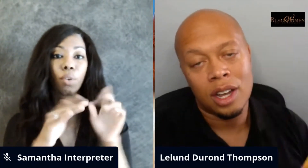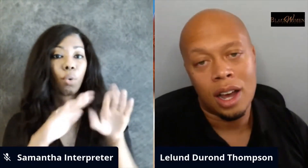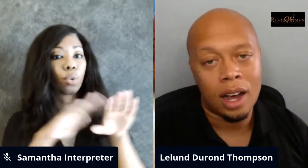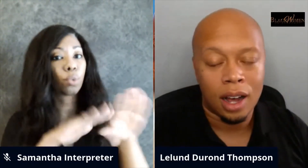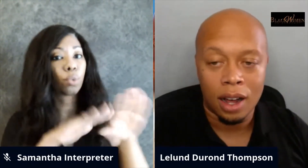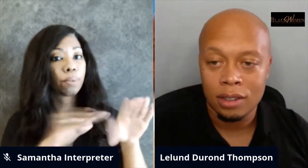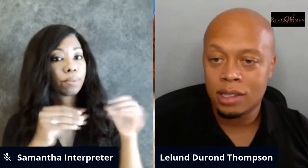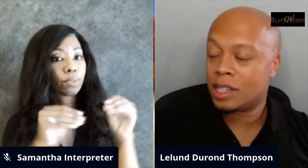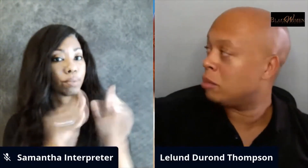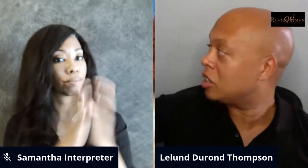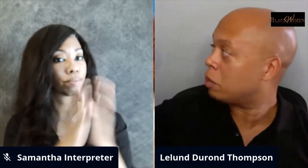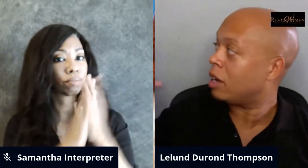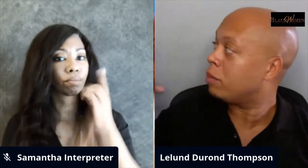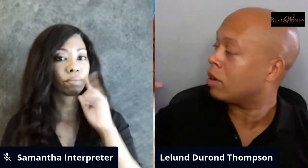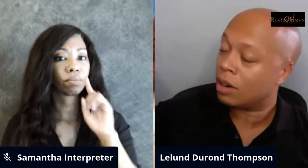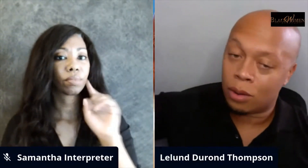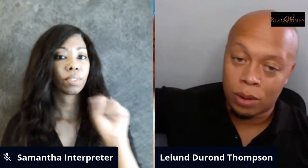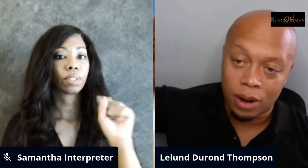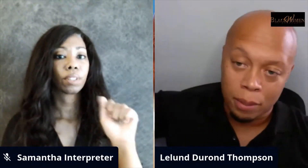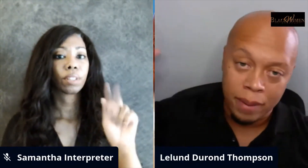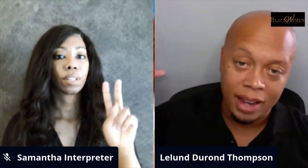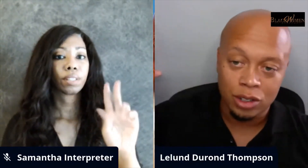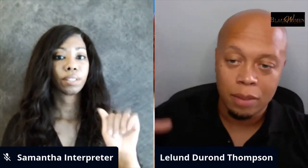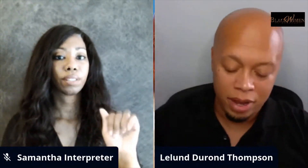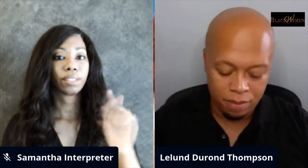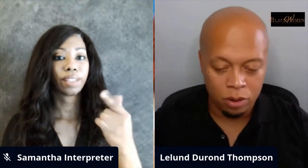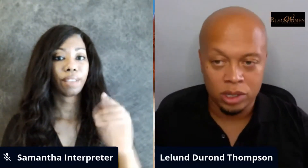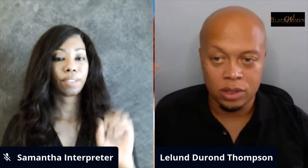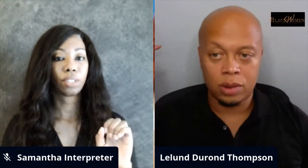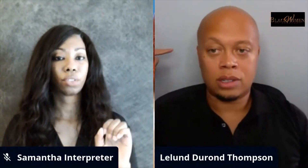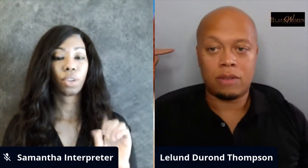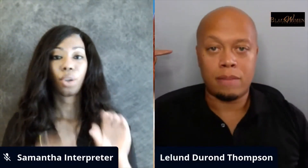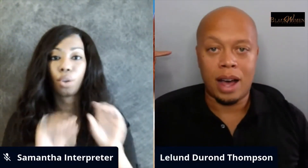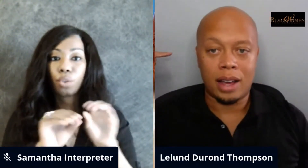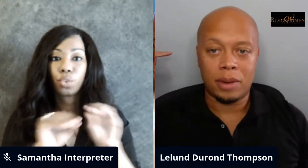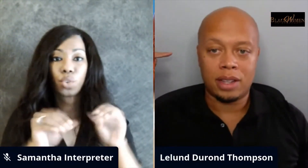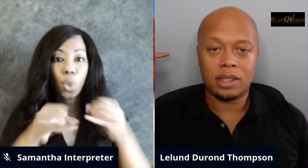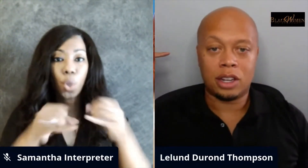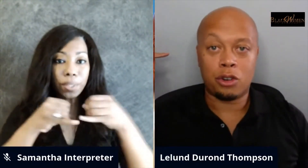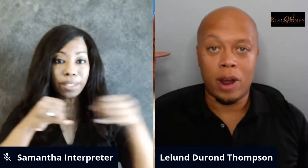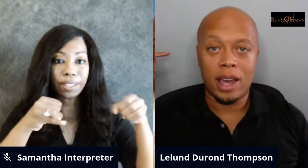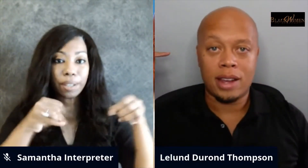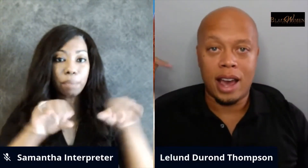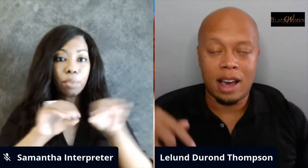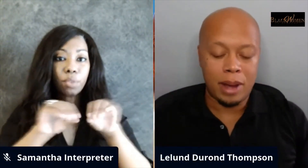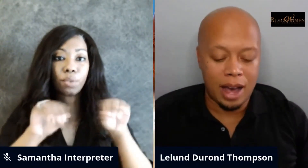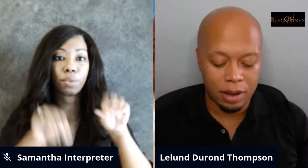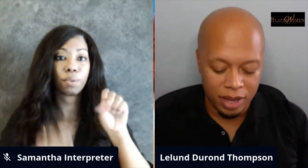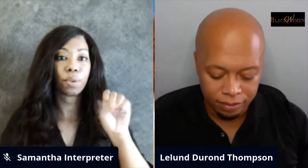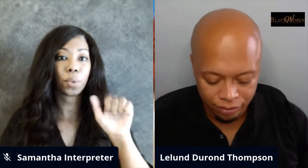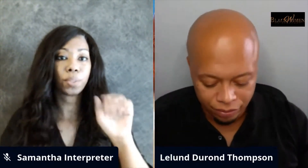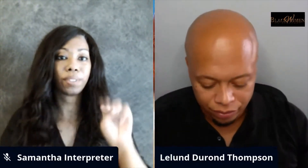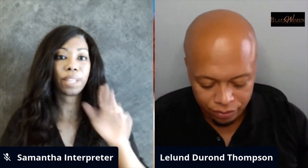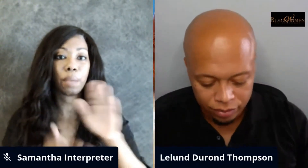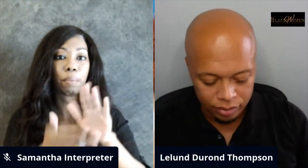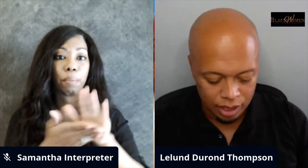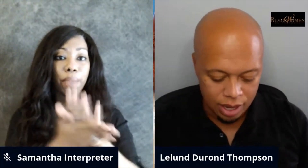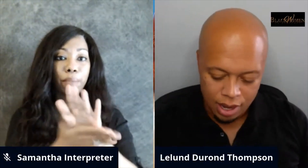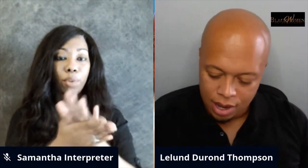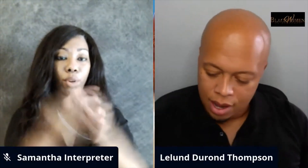Savage seamless paper or backdrop paper, which is what's right behind me. This is a gray that I have behind me.